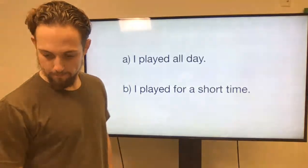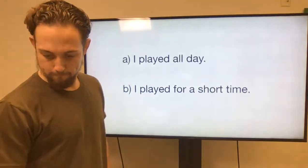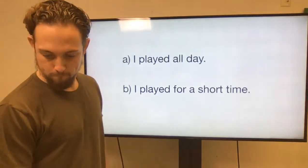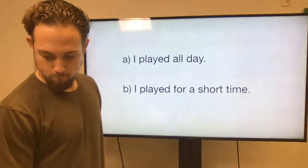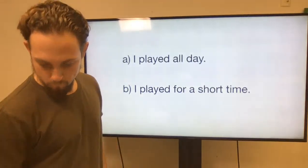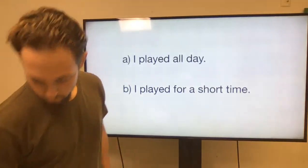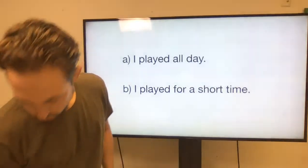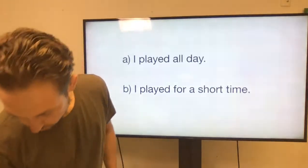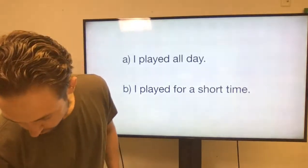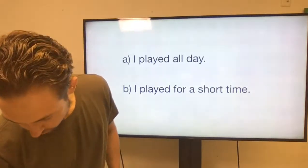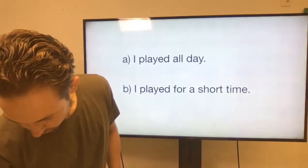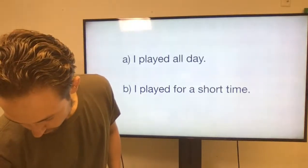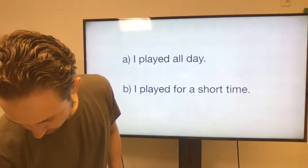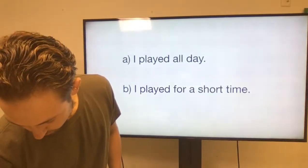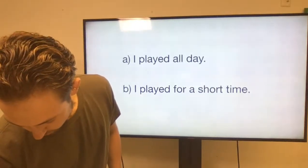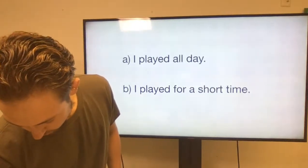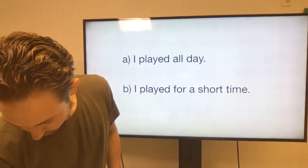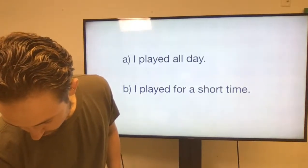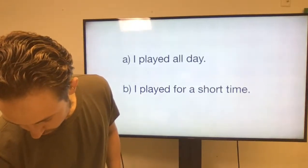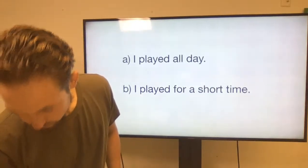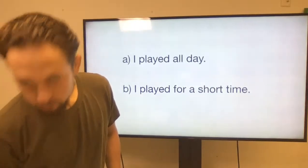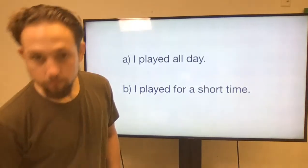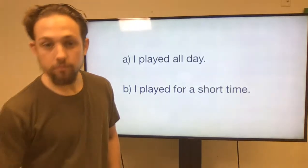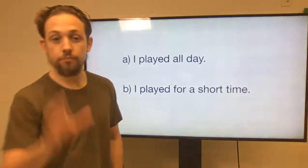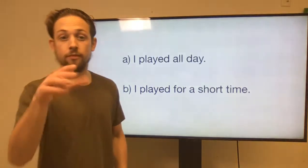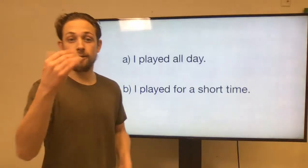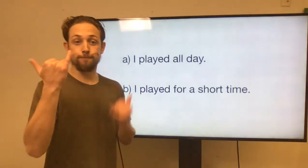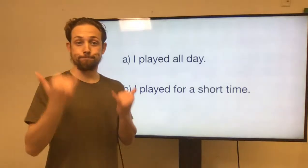You all are following along great. Good job.